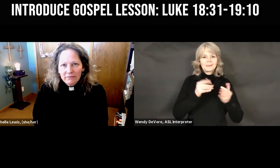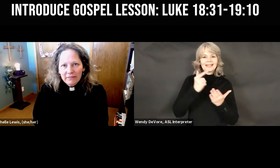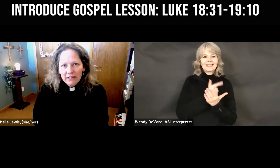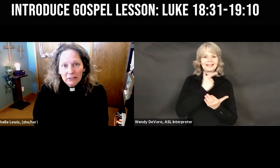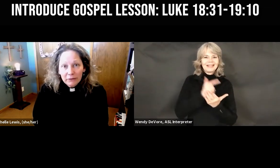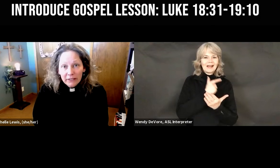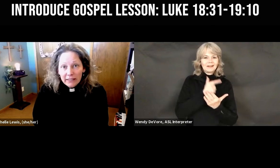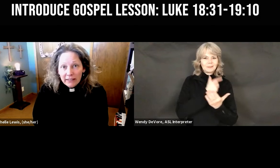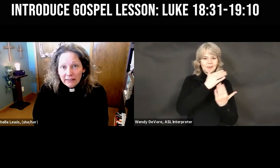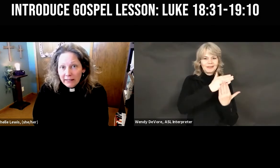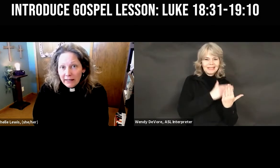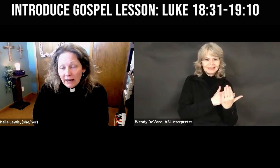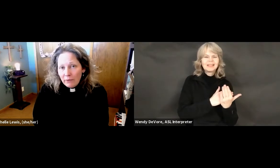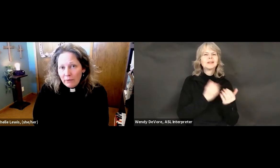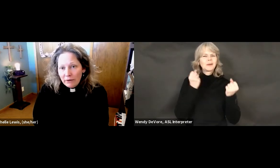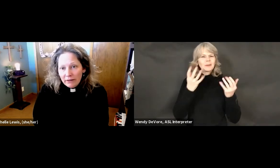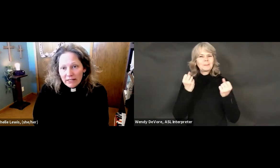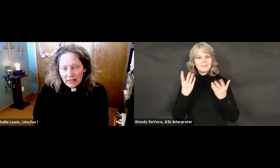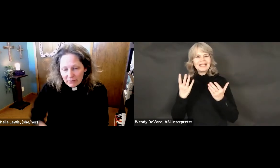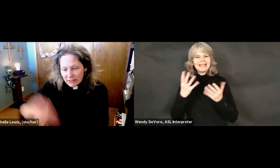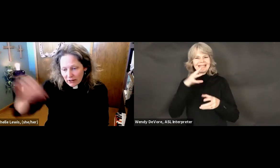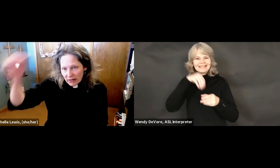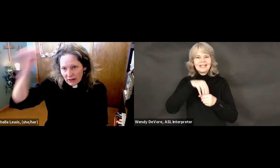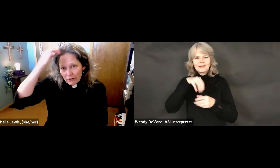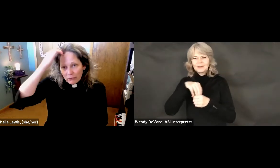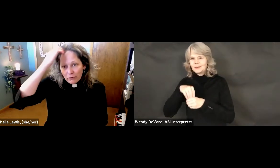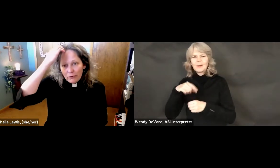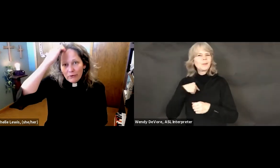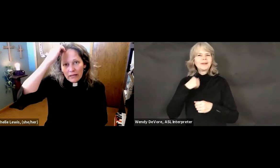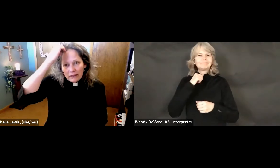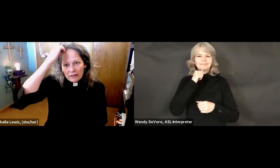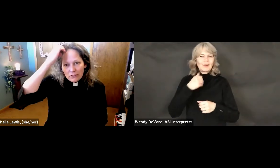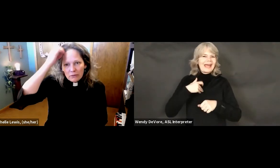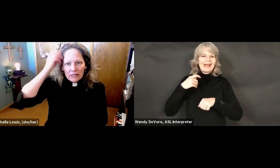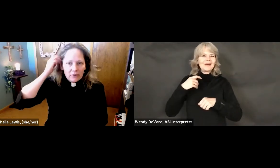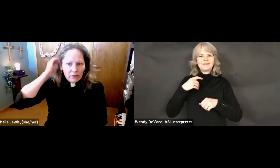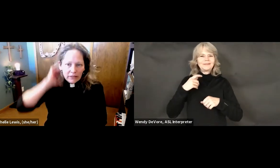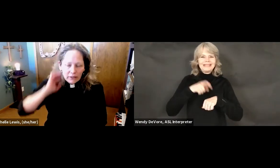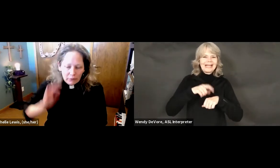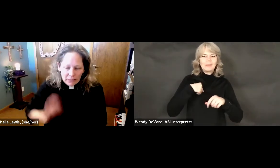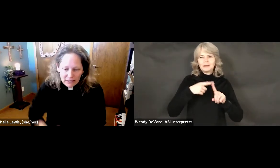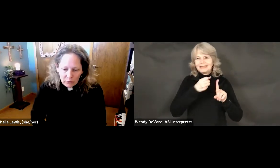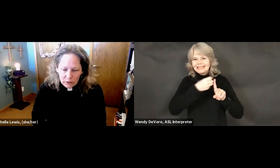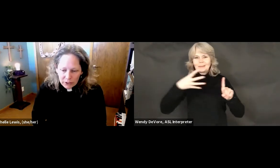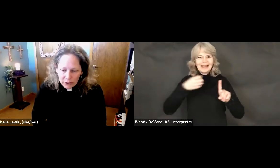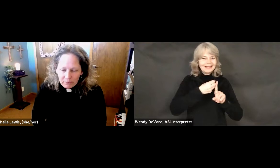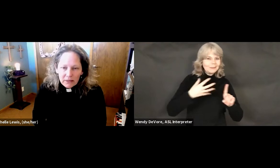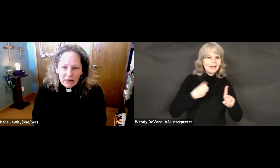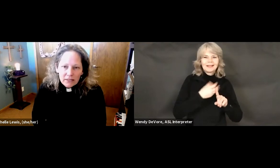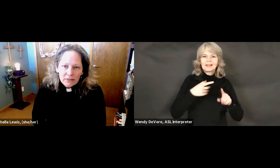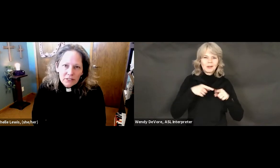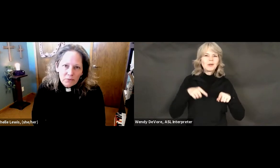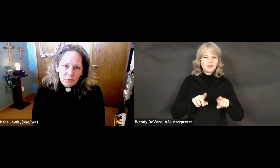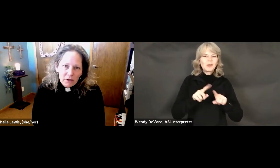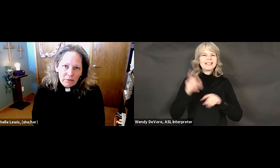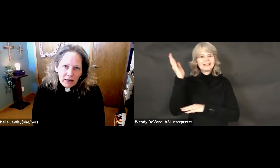stuff included and we don't have time to talk it all through in the sermon or in other places in worship.